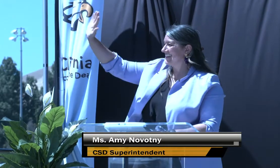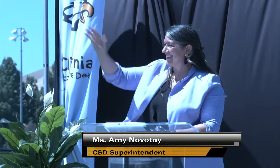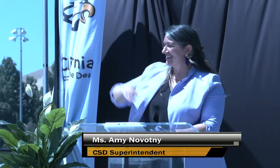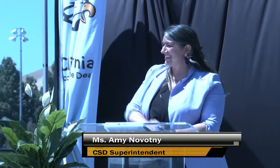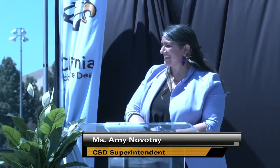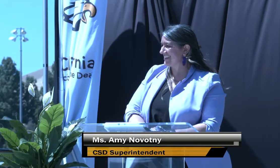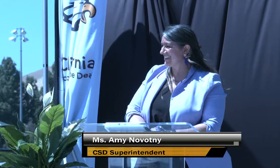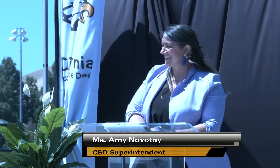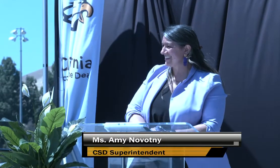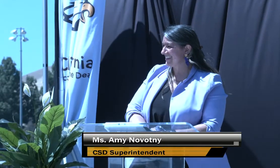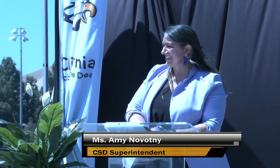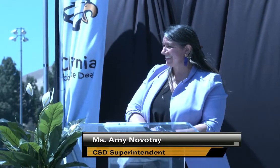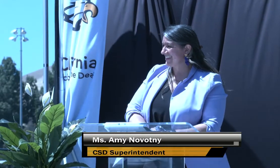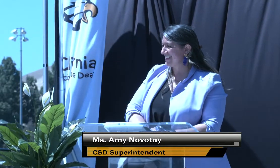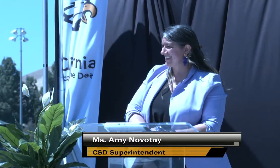May.